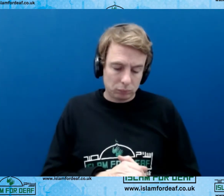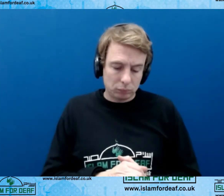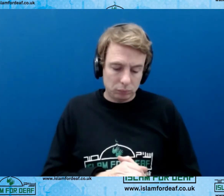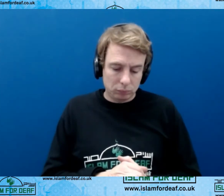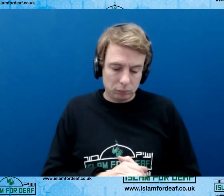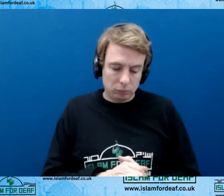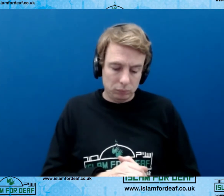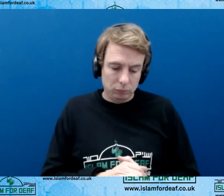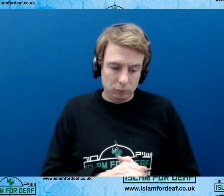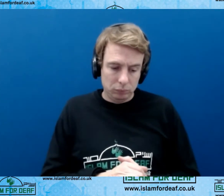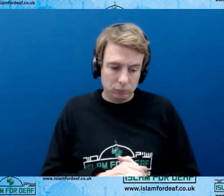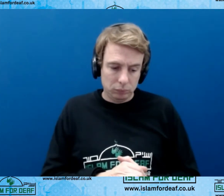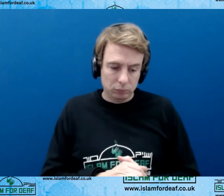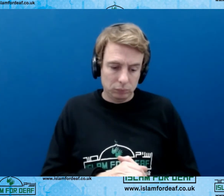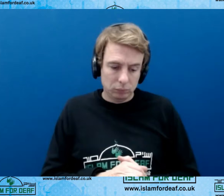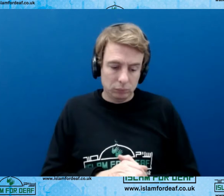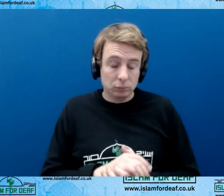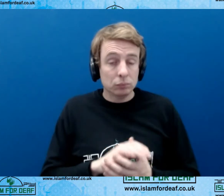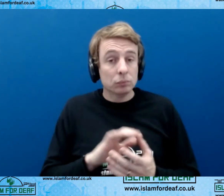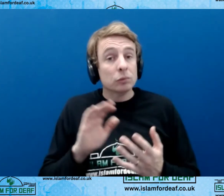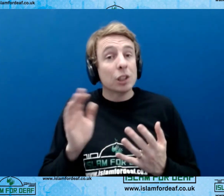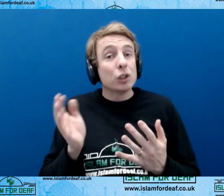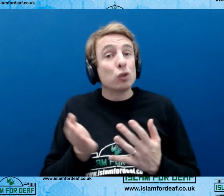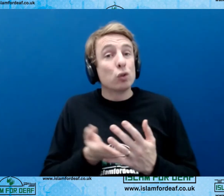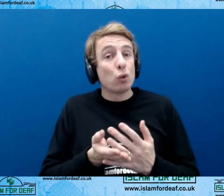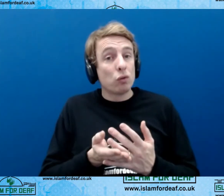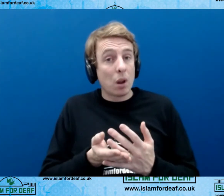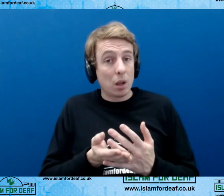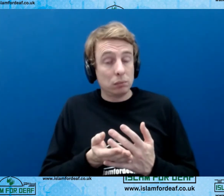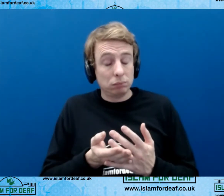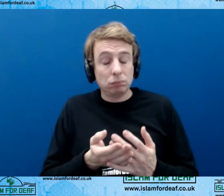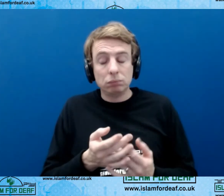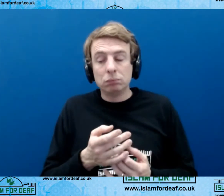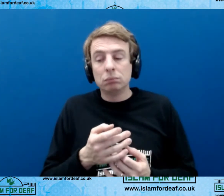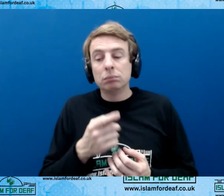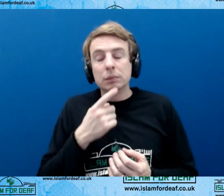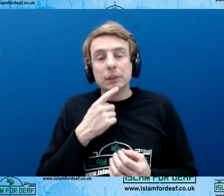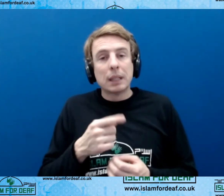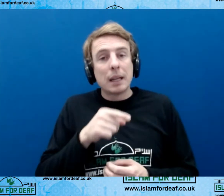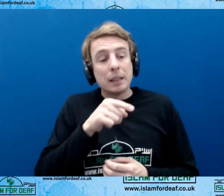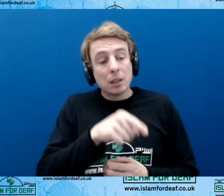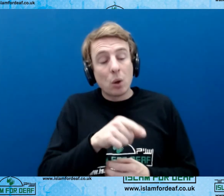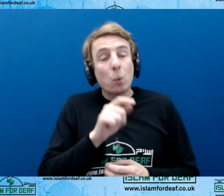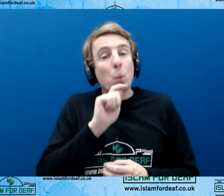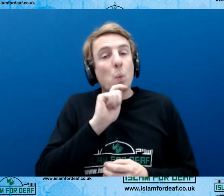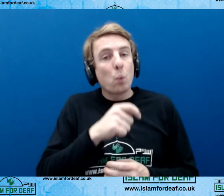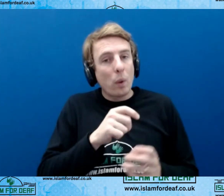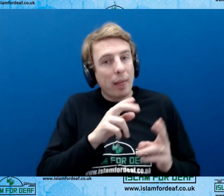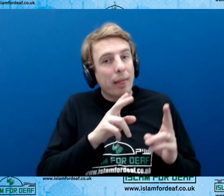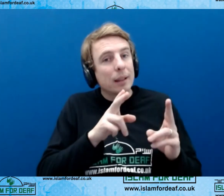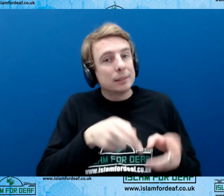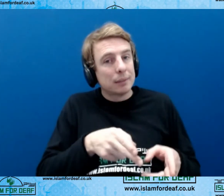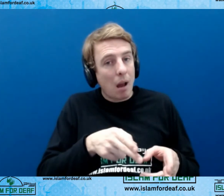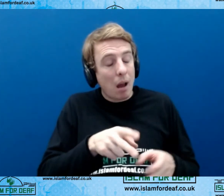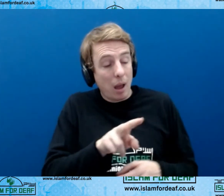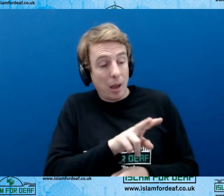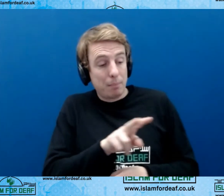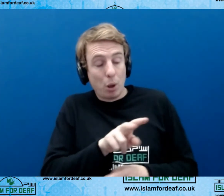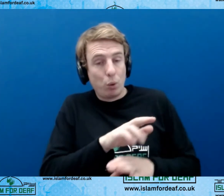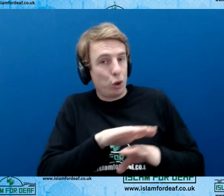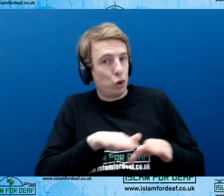within the chapter, it states that they will die upon disbelief and they will not embrace